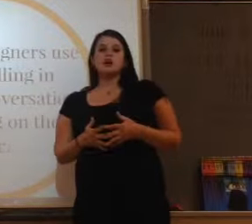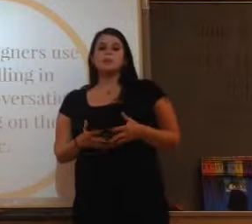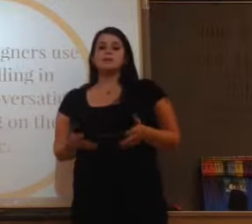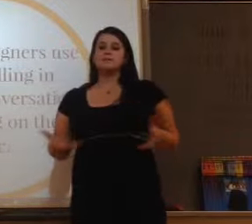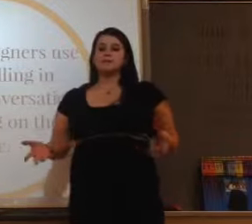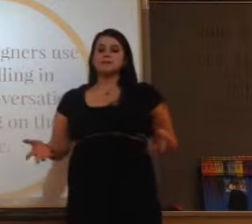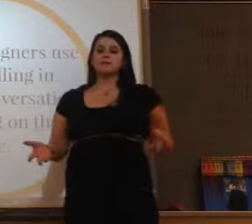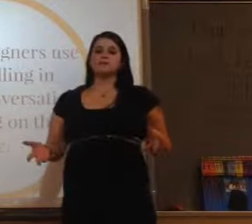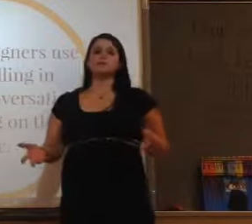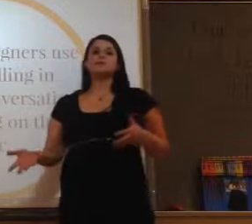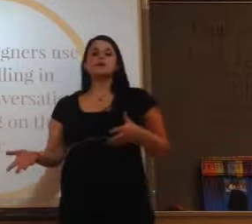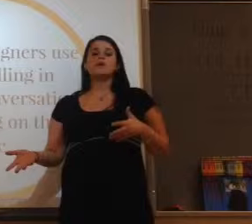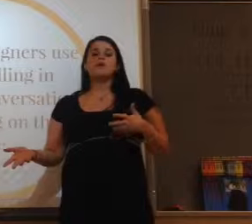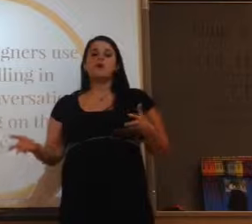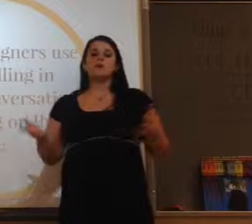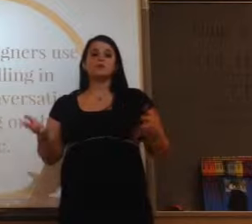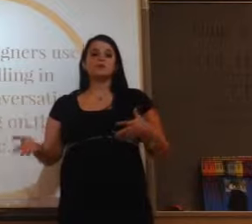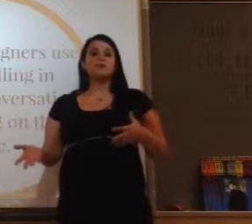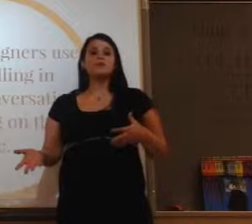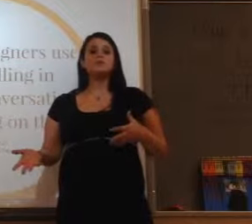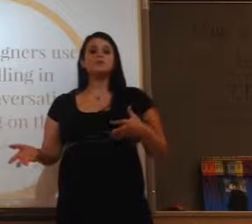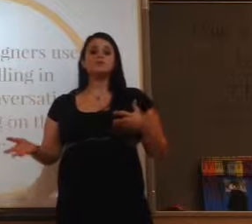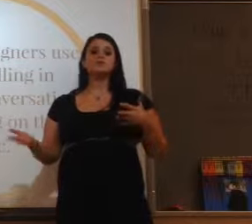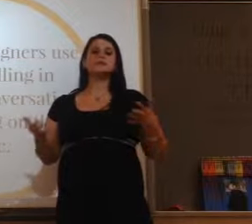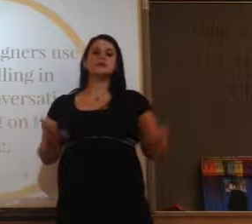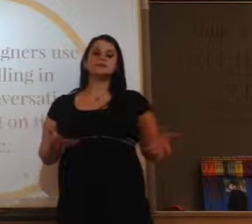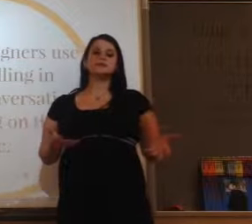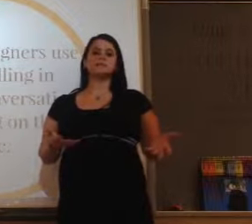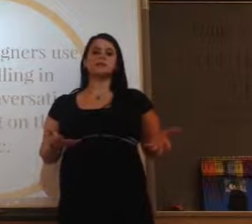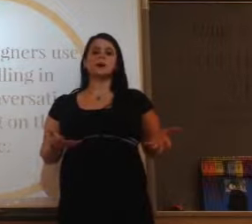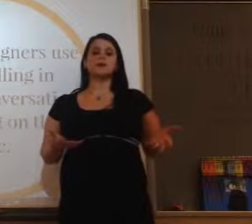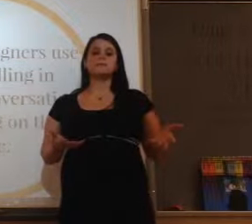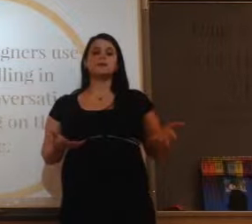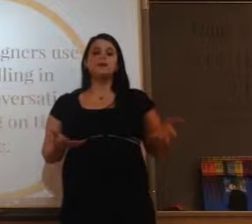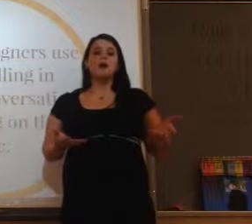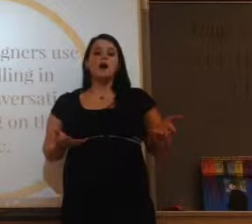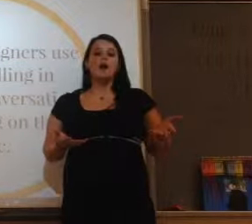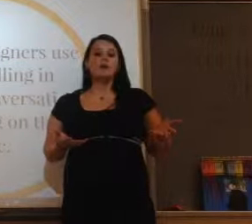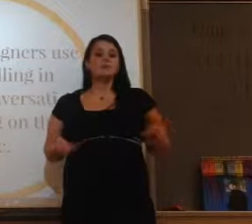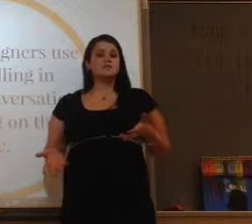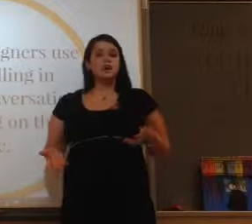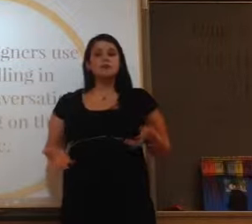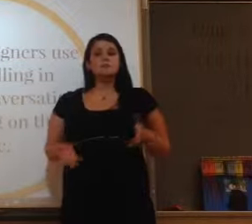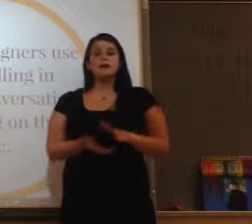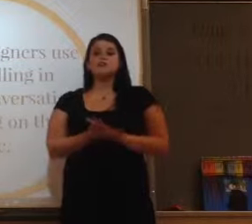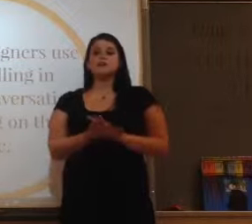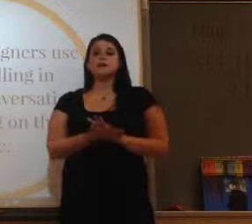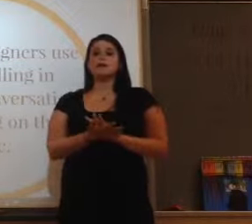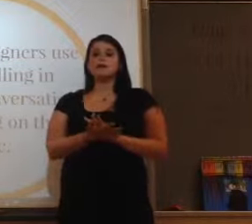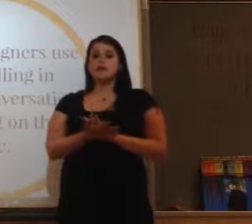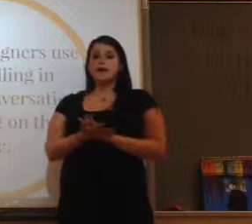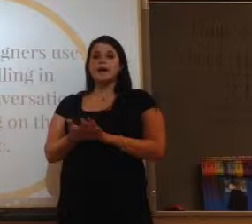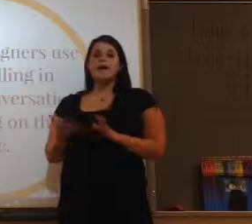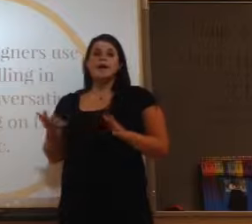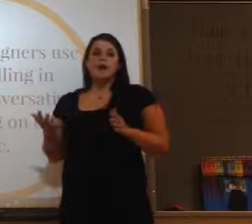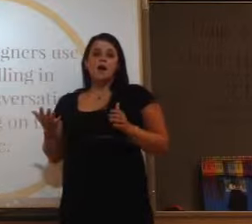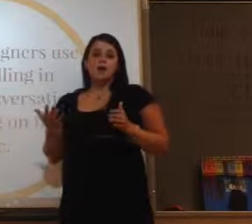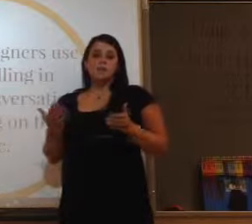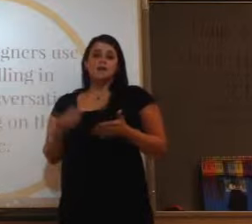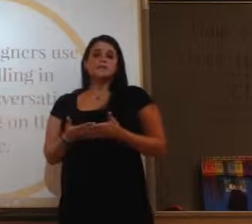topic. Sometimes it's more with more technical terms, and then sometimes it's not as much, but either way, it is a